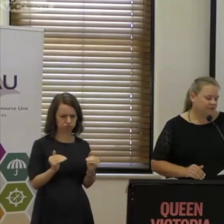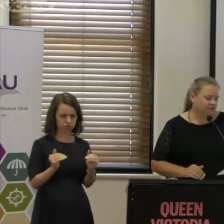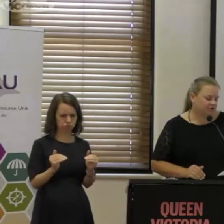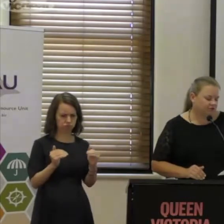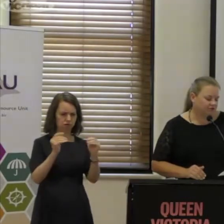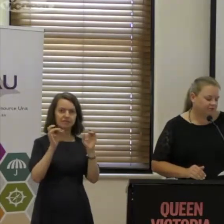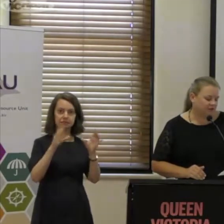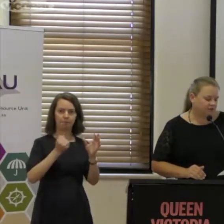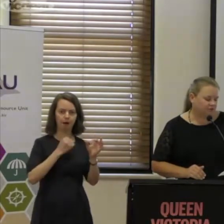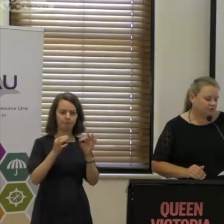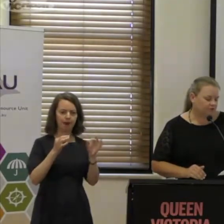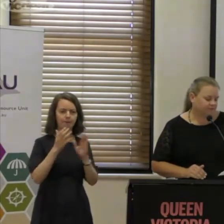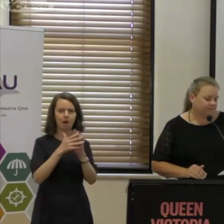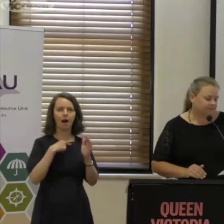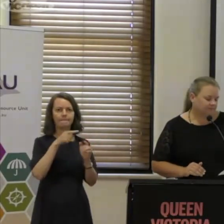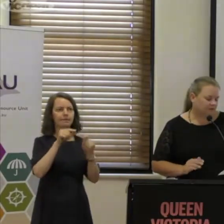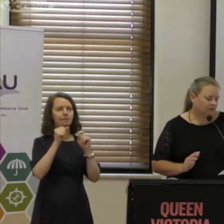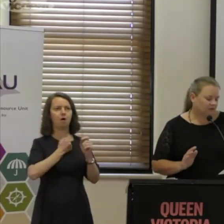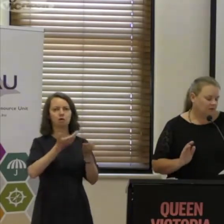which says you can choose the providers you want,